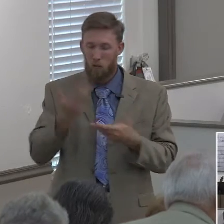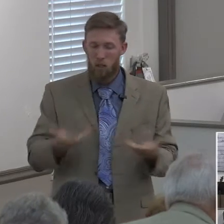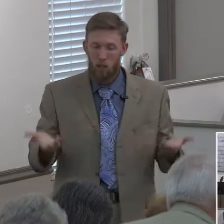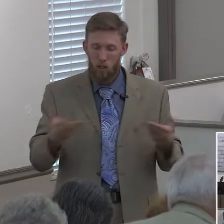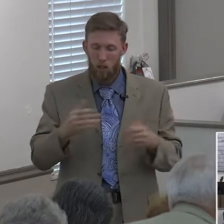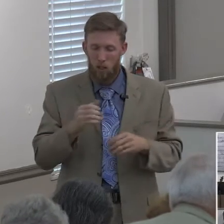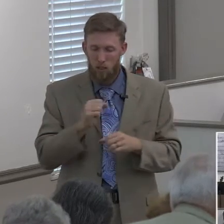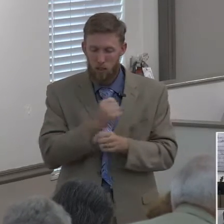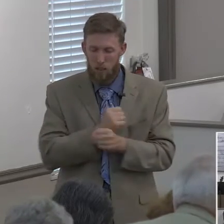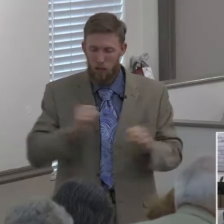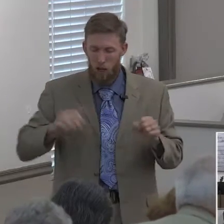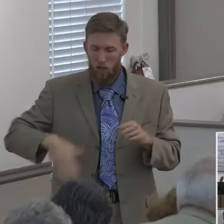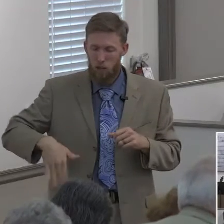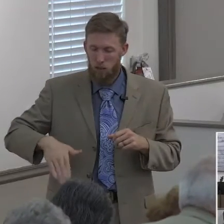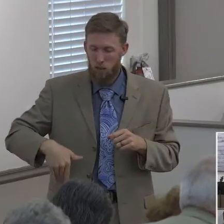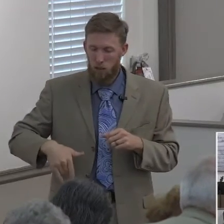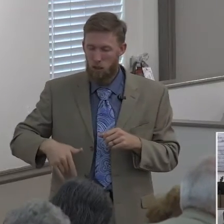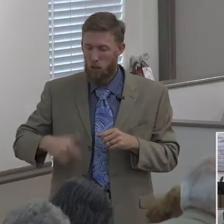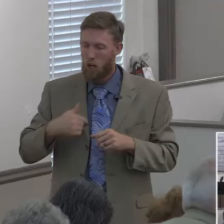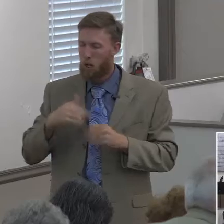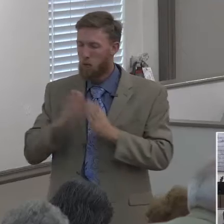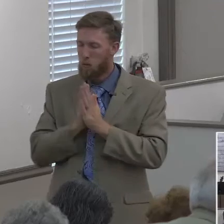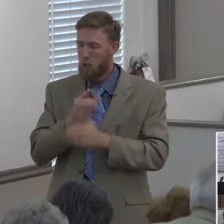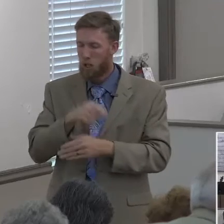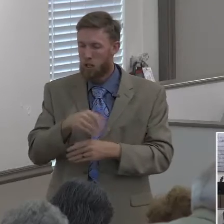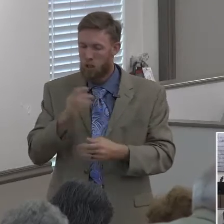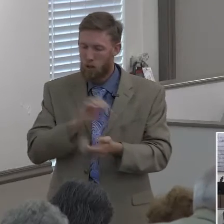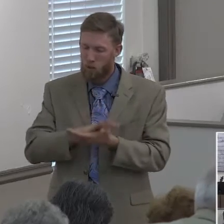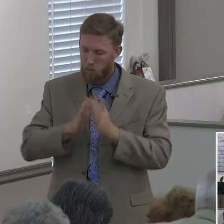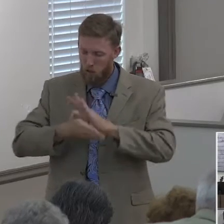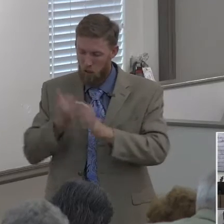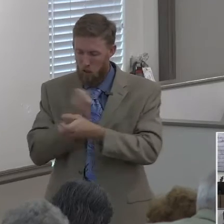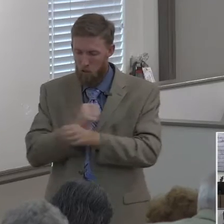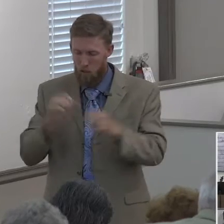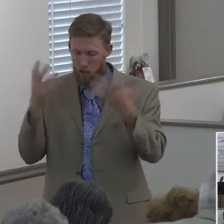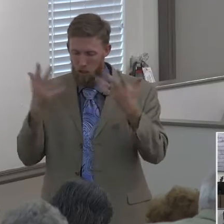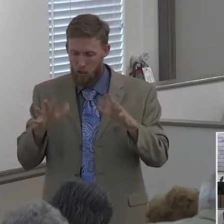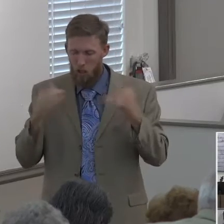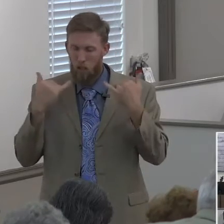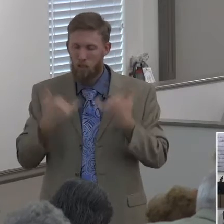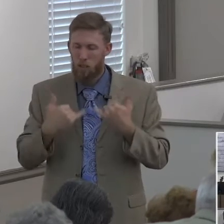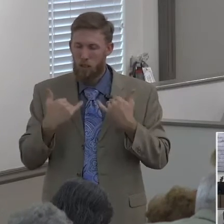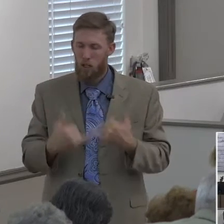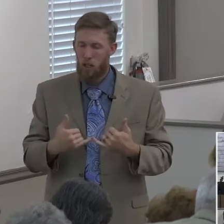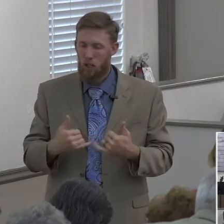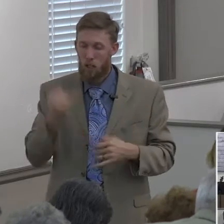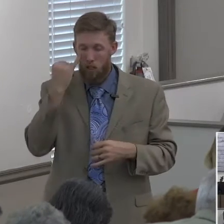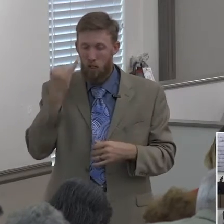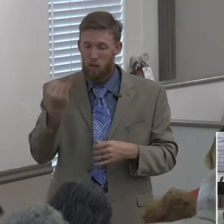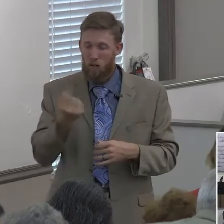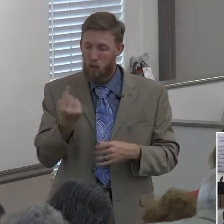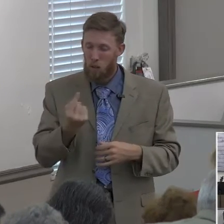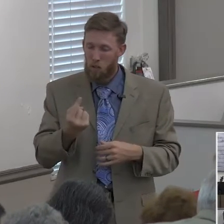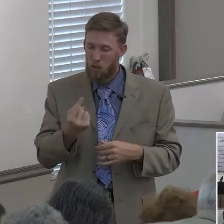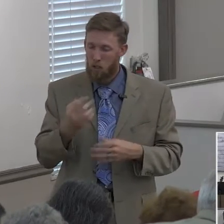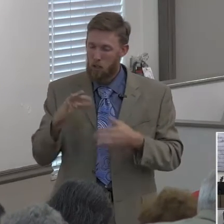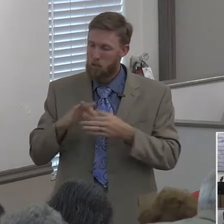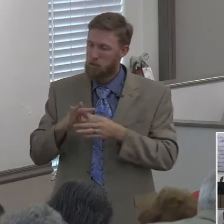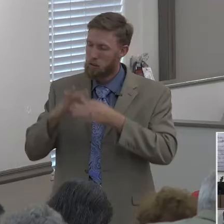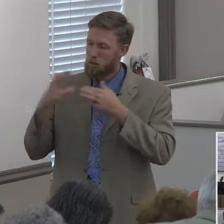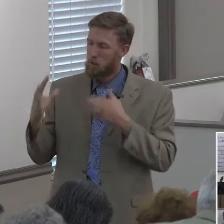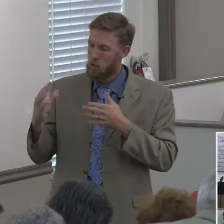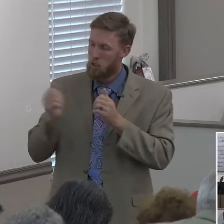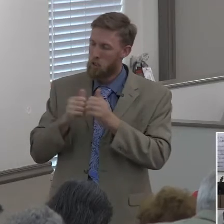person here tonight who's unsaved, that they'll come to know You as Savior this evening. I pray if there's a person here that is out of fellowship with